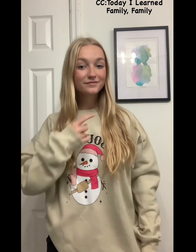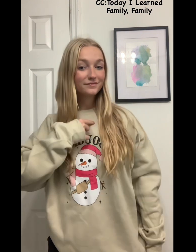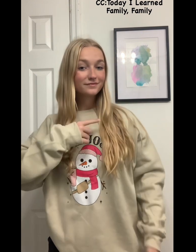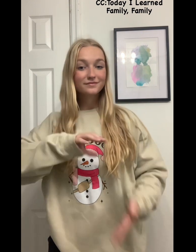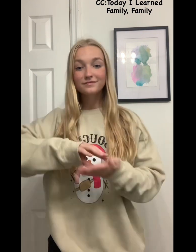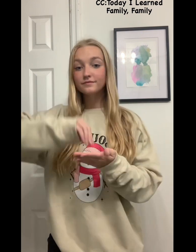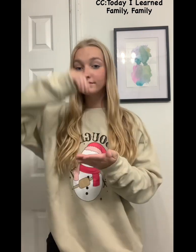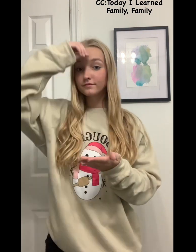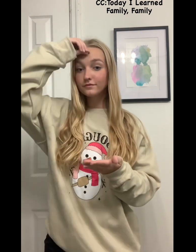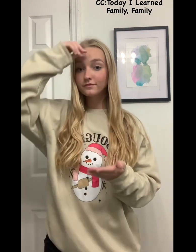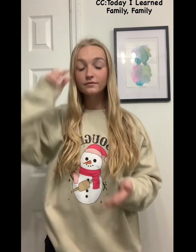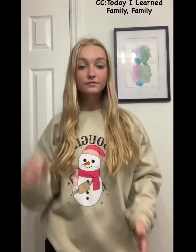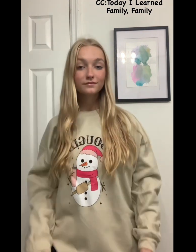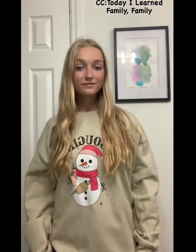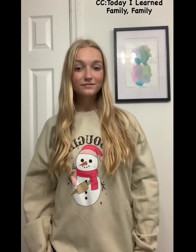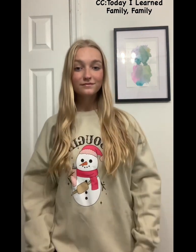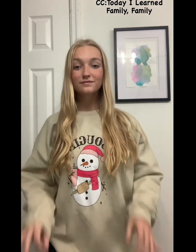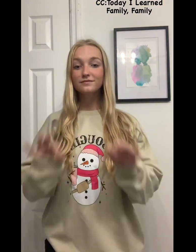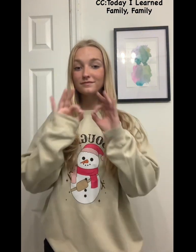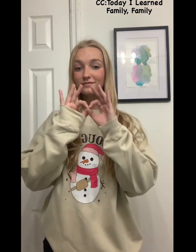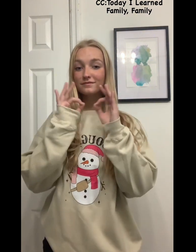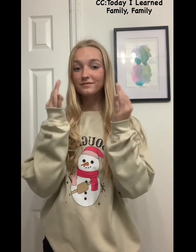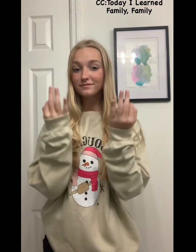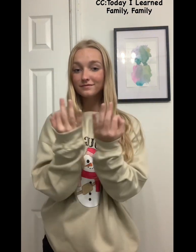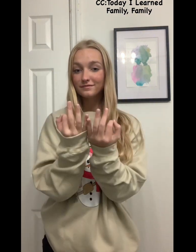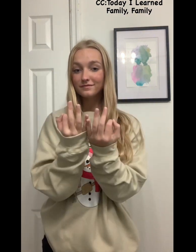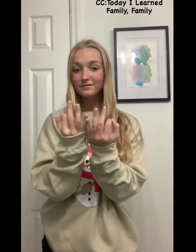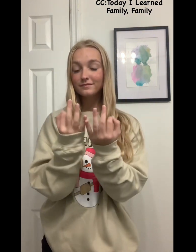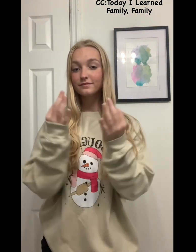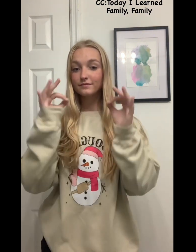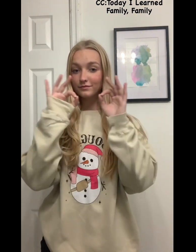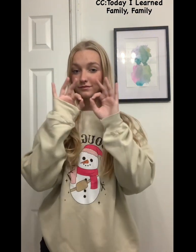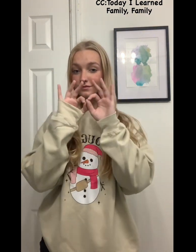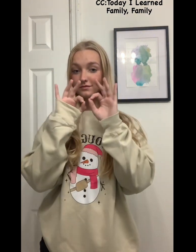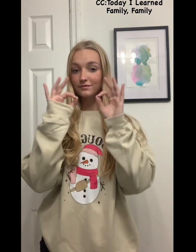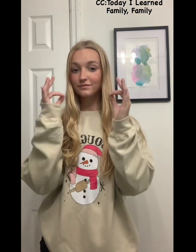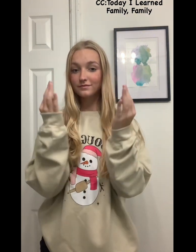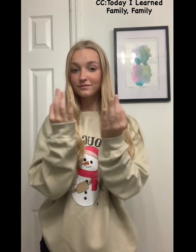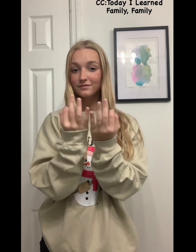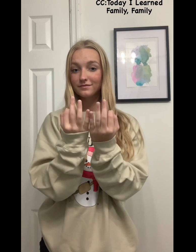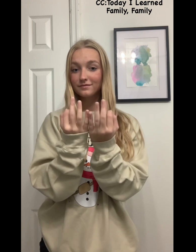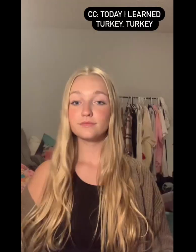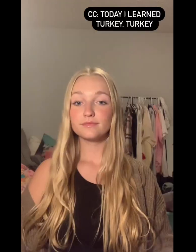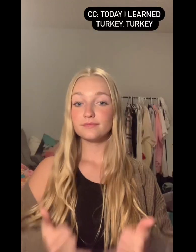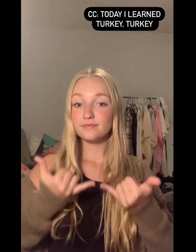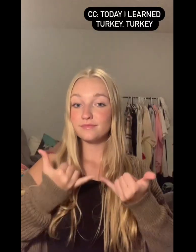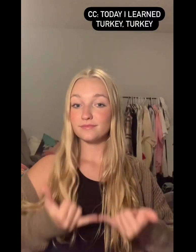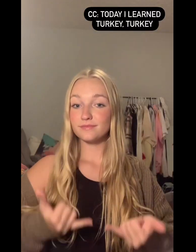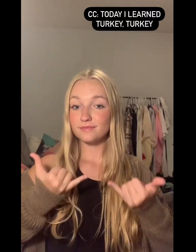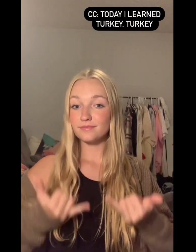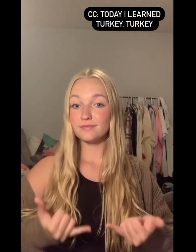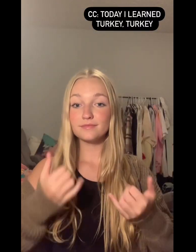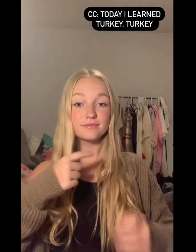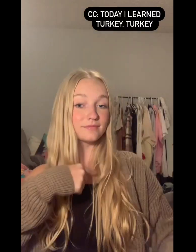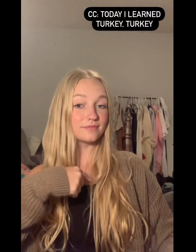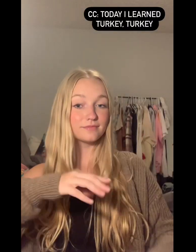I learned family, family. Today I